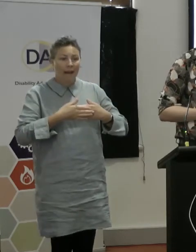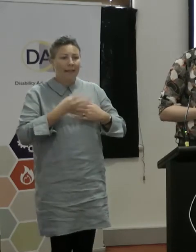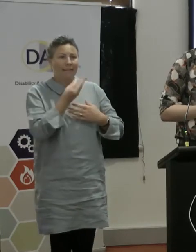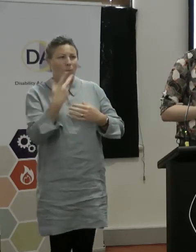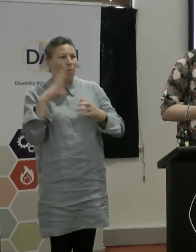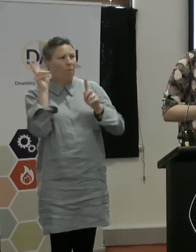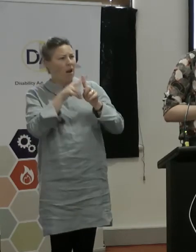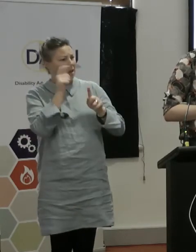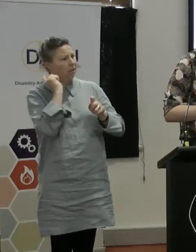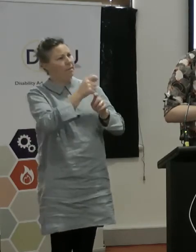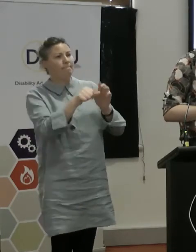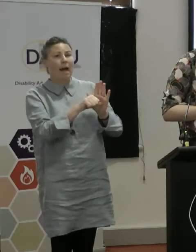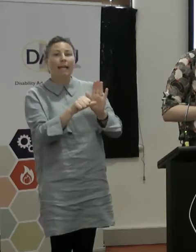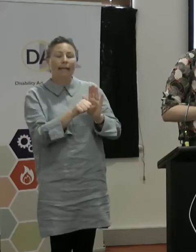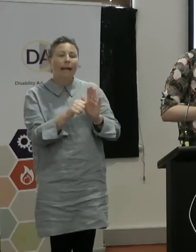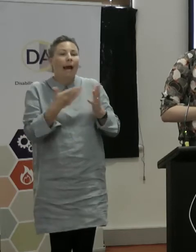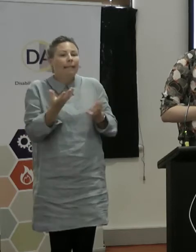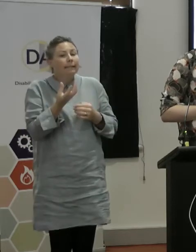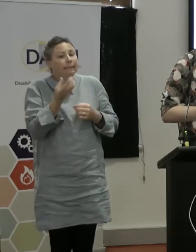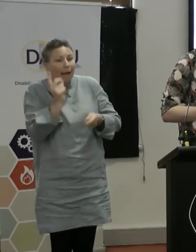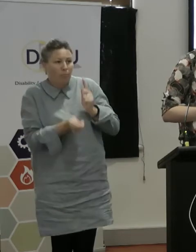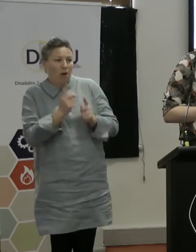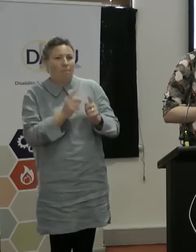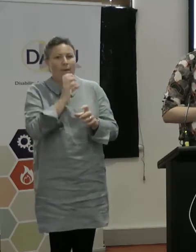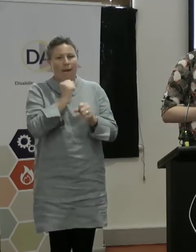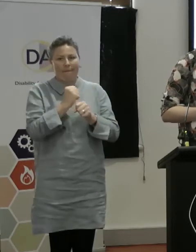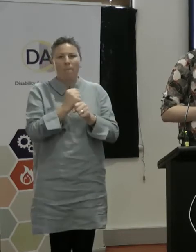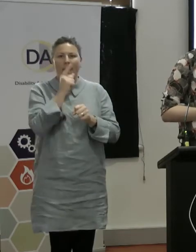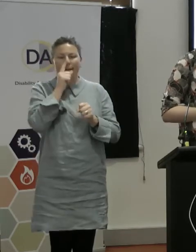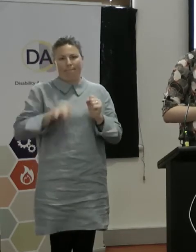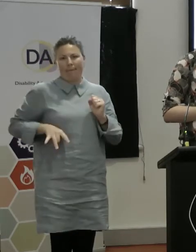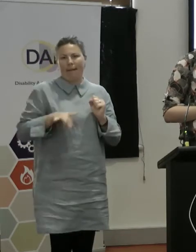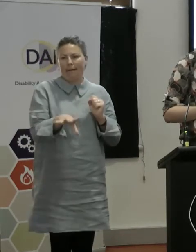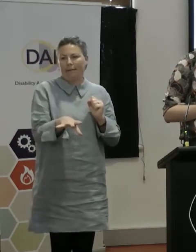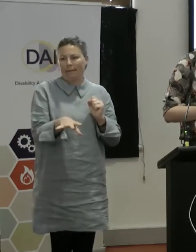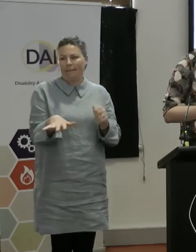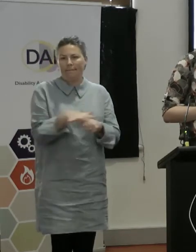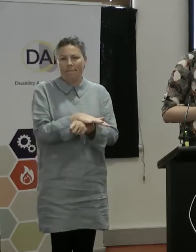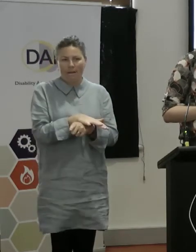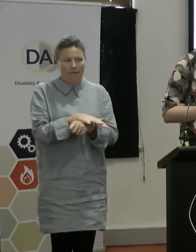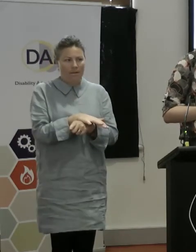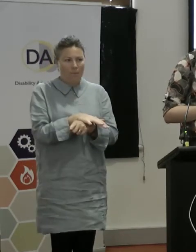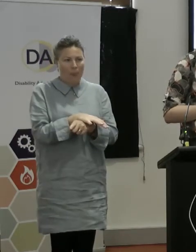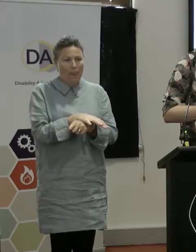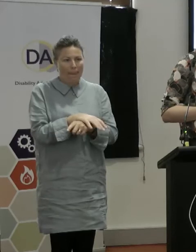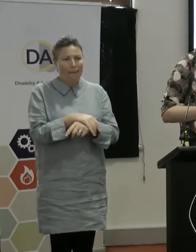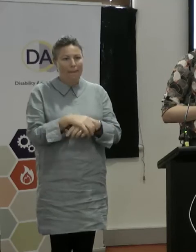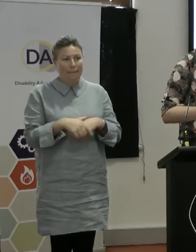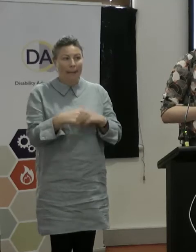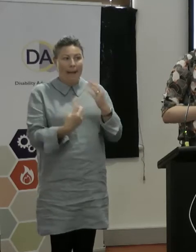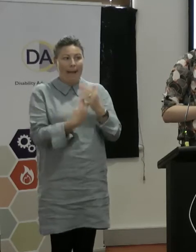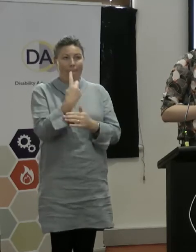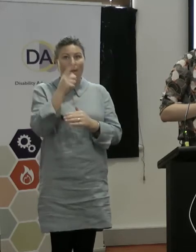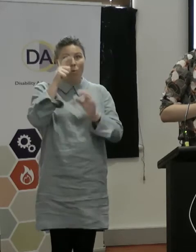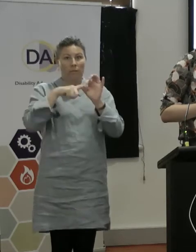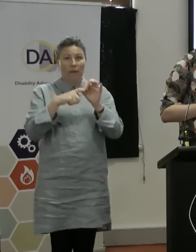exist. That's only recently the first declaration has been made for 4 institutions in Queensland,